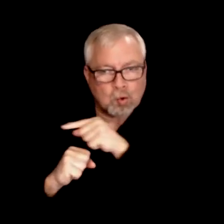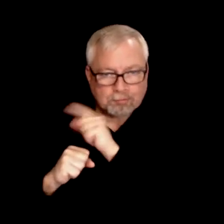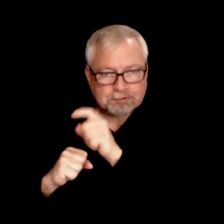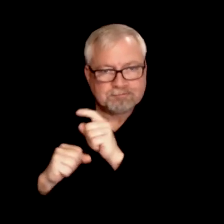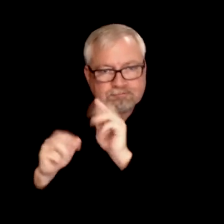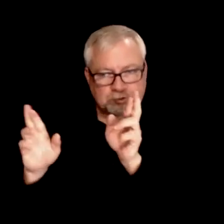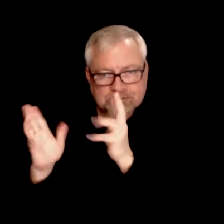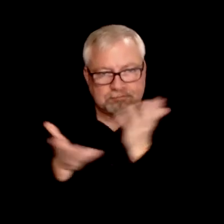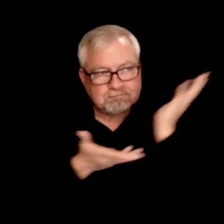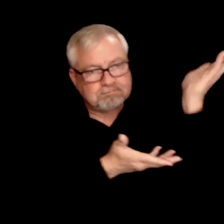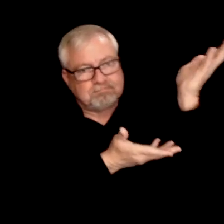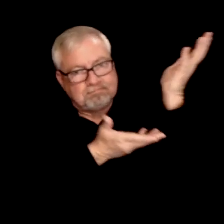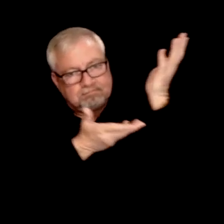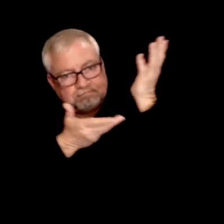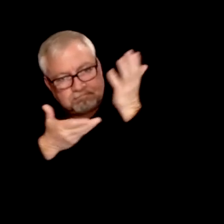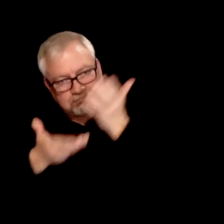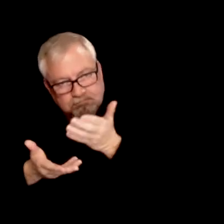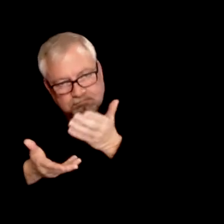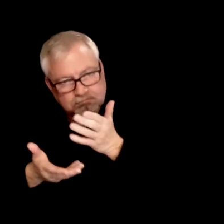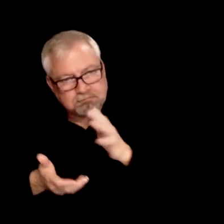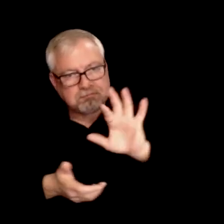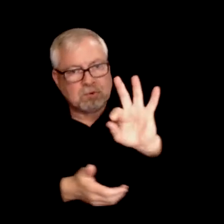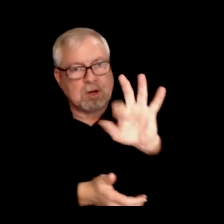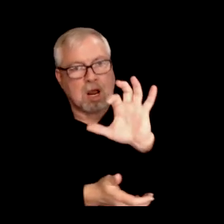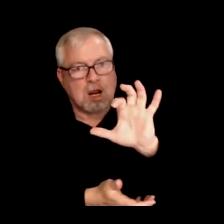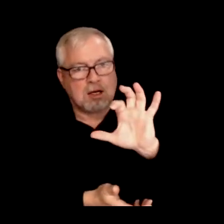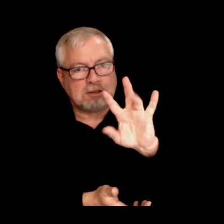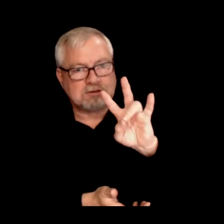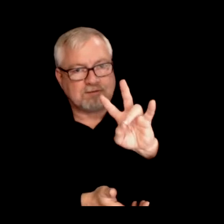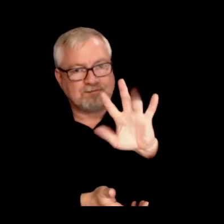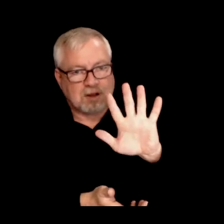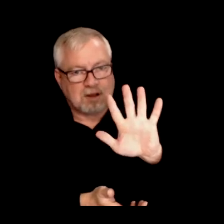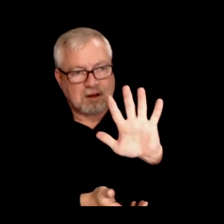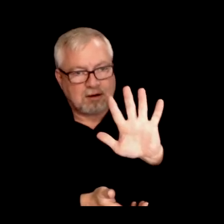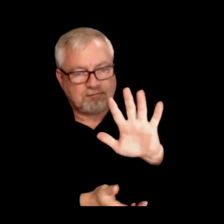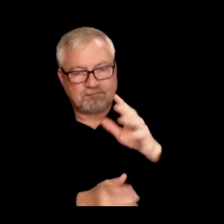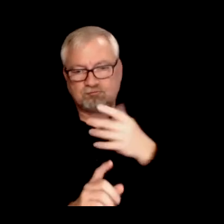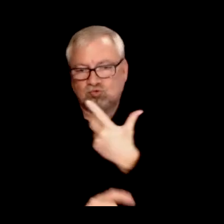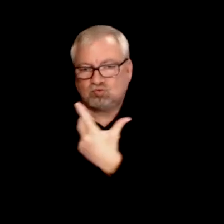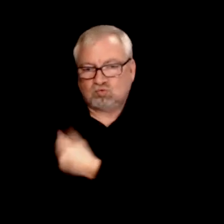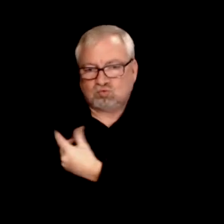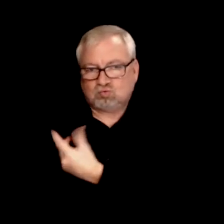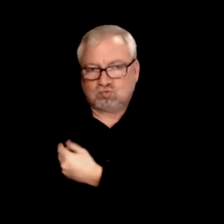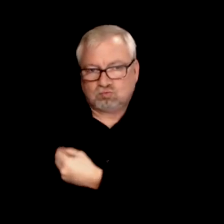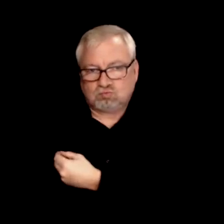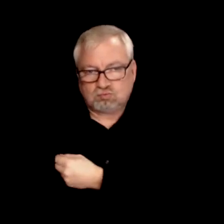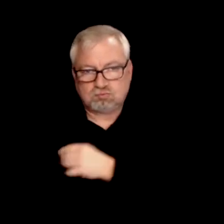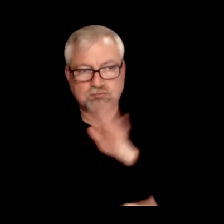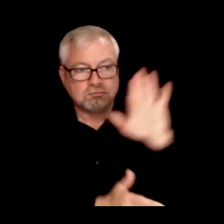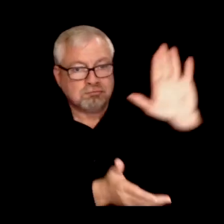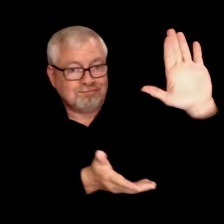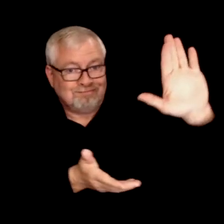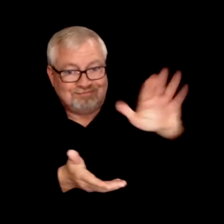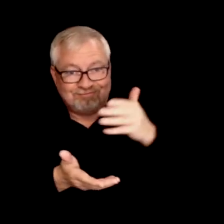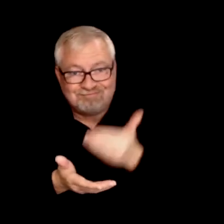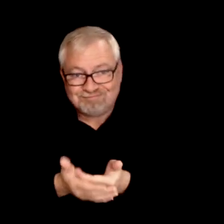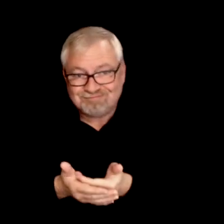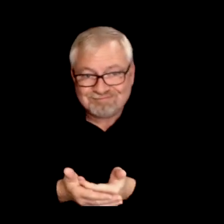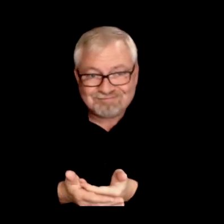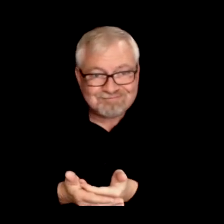of 975 doses. So that vaccine that came into the state was directed